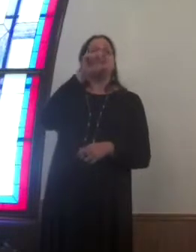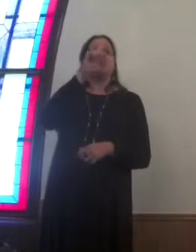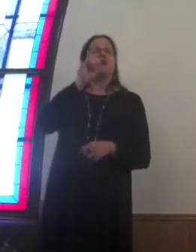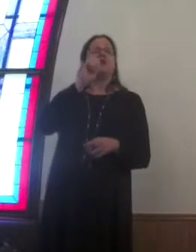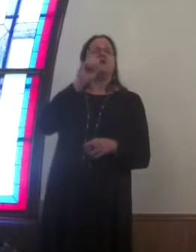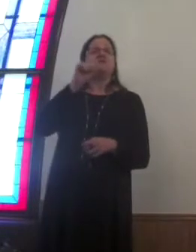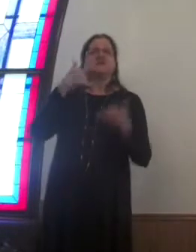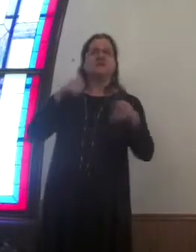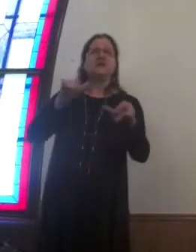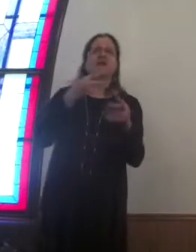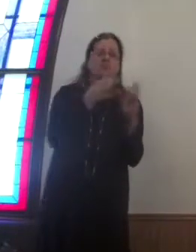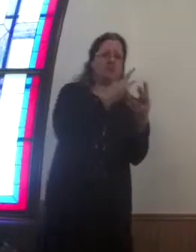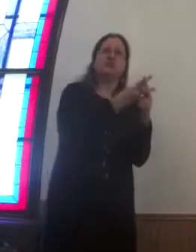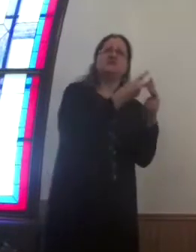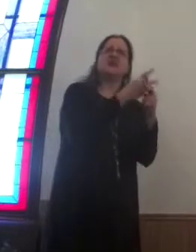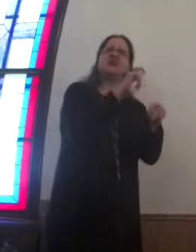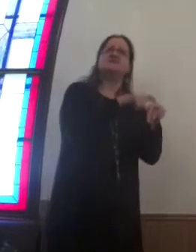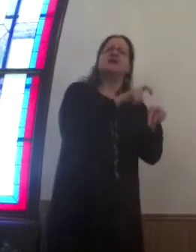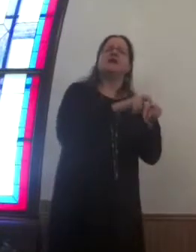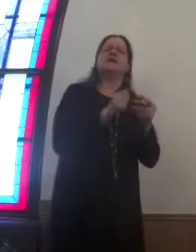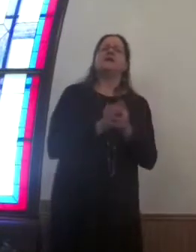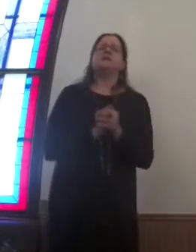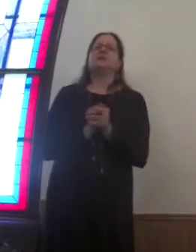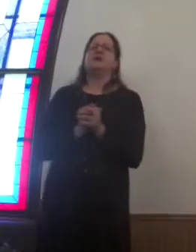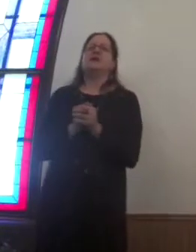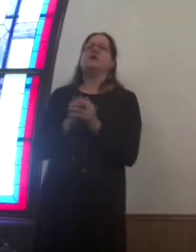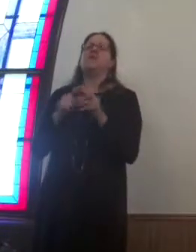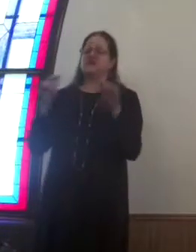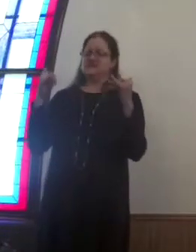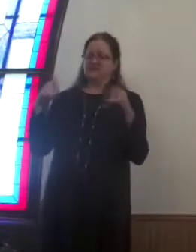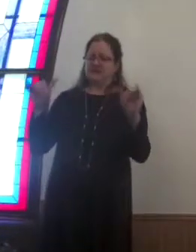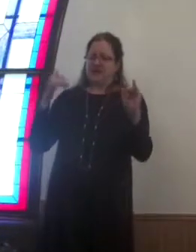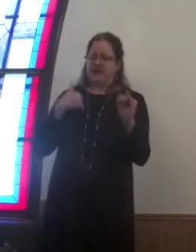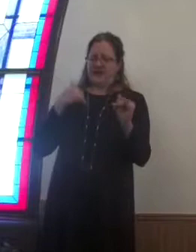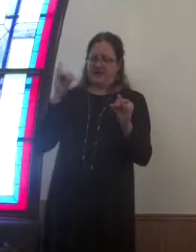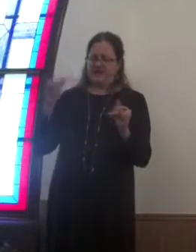and seemed to have a strange hold on power.